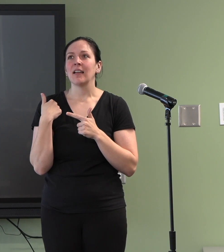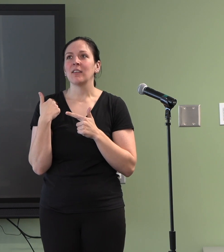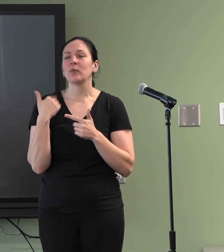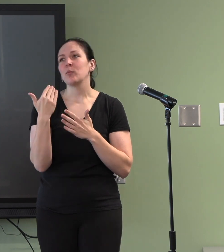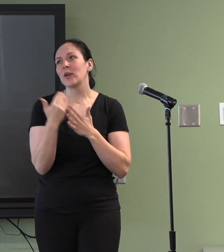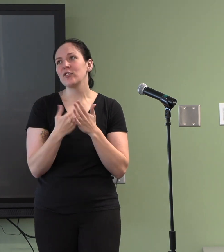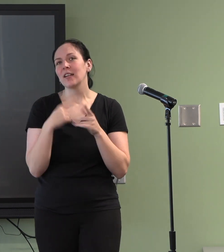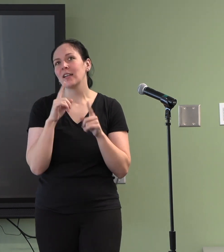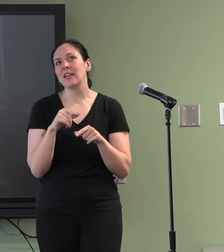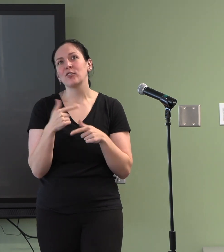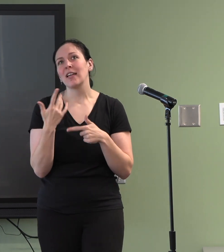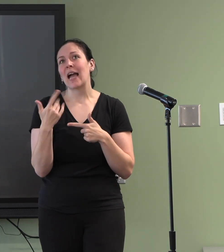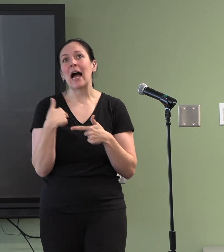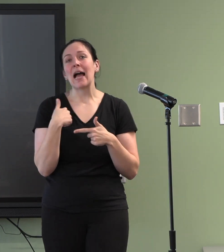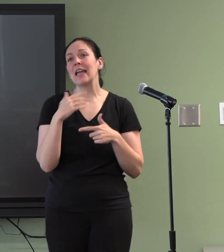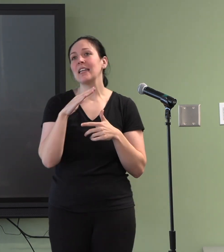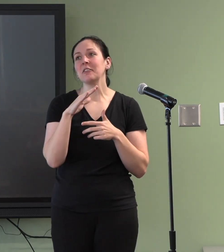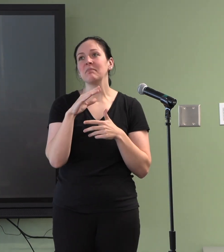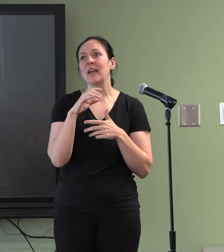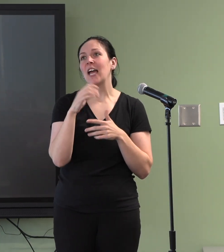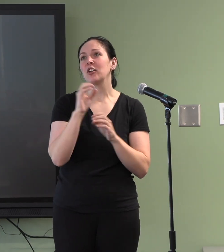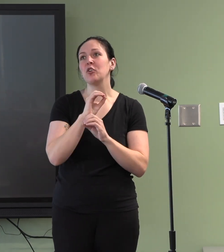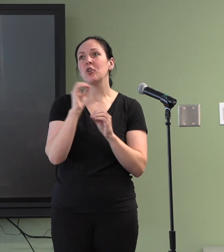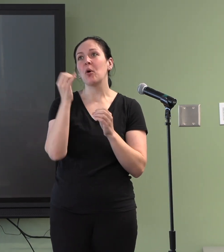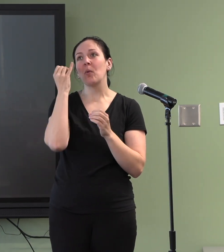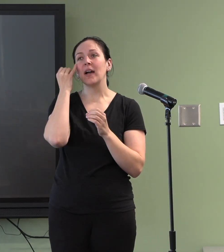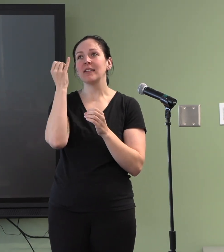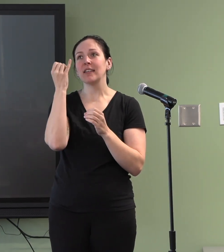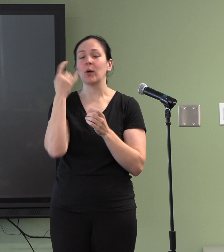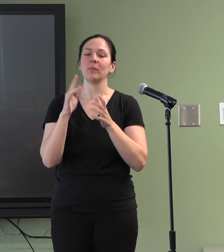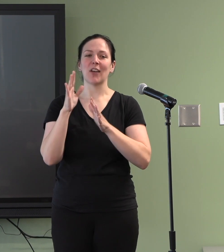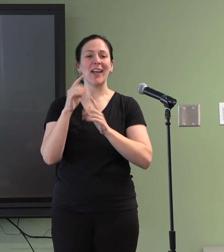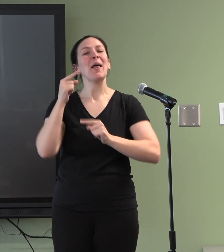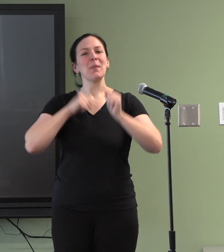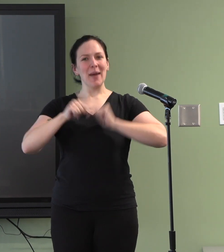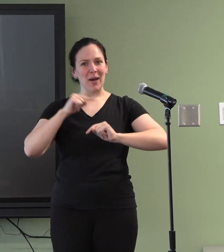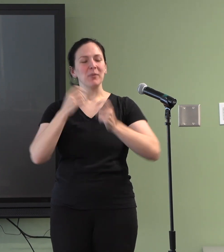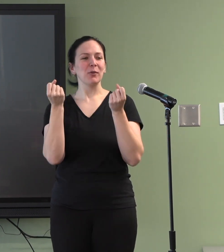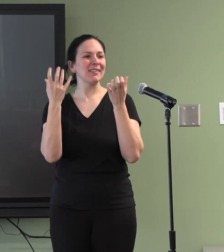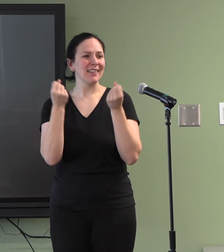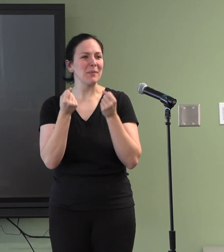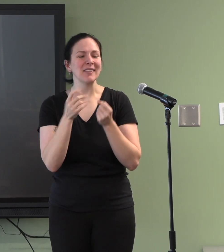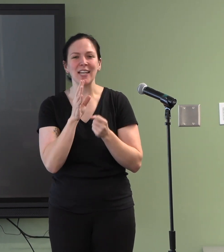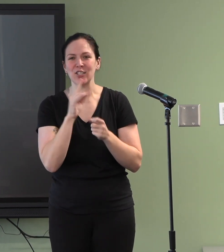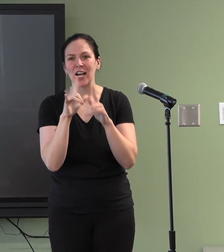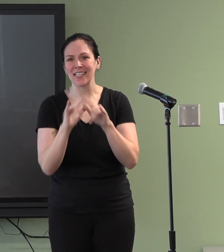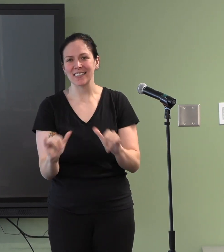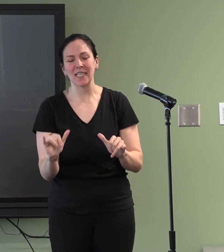There were some questions that I can answer. Like, I had no idea. Oh, sorry. Let me back up. So you can see that I'm signing and talking at the same